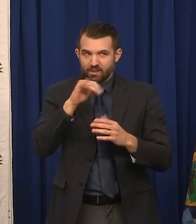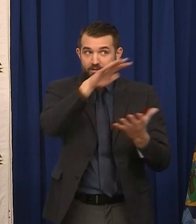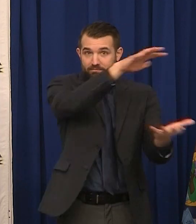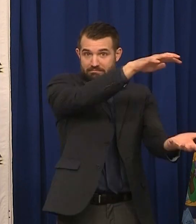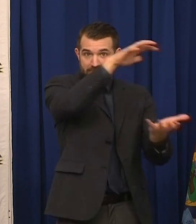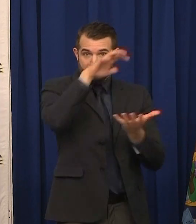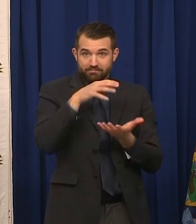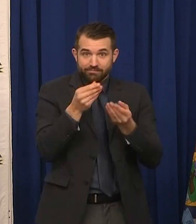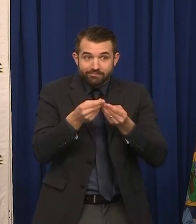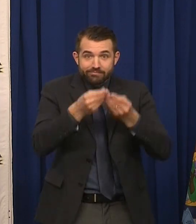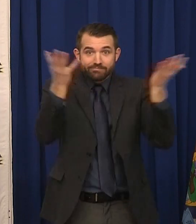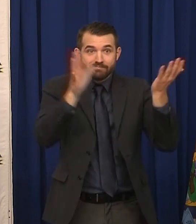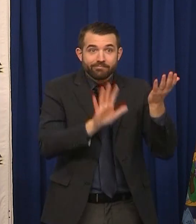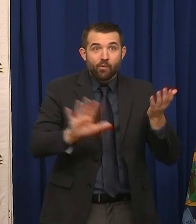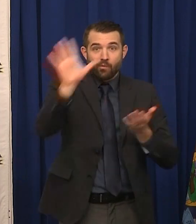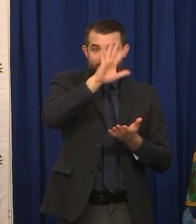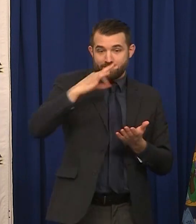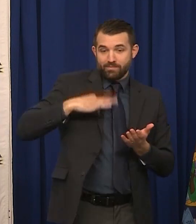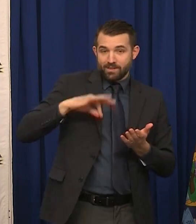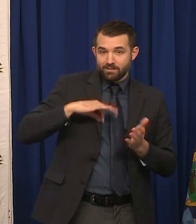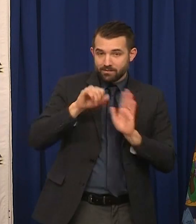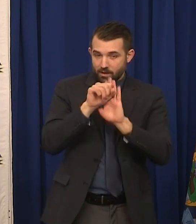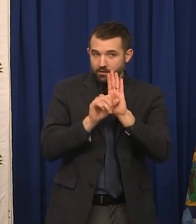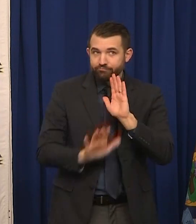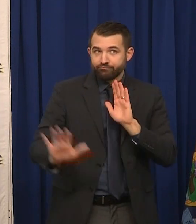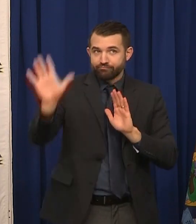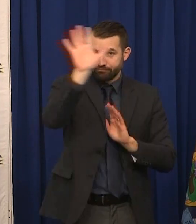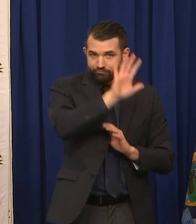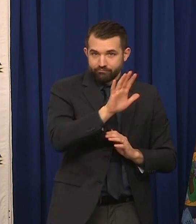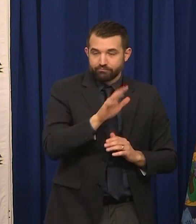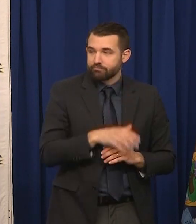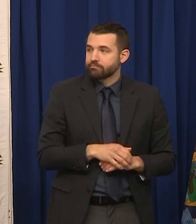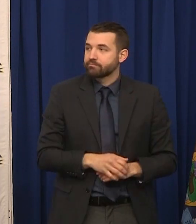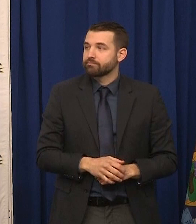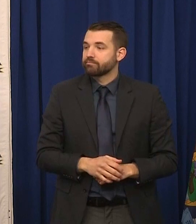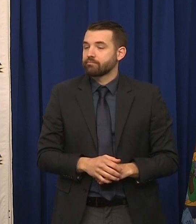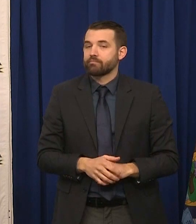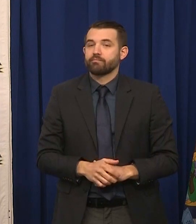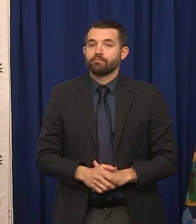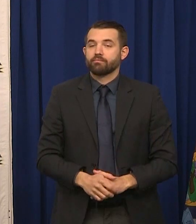healthcare providers and individuals who are working on the front lines across the state.